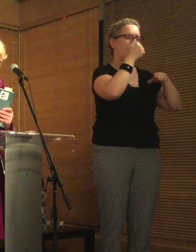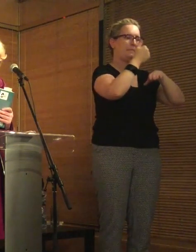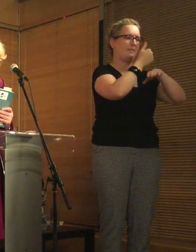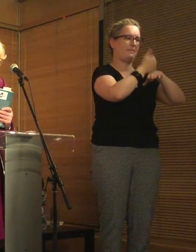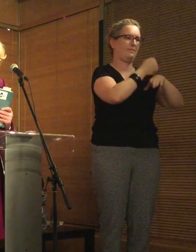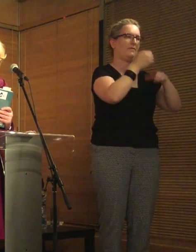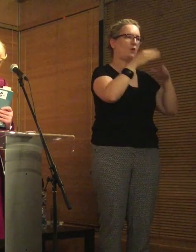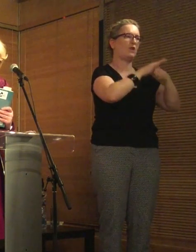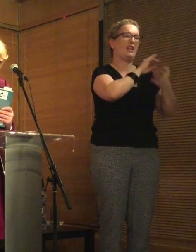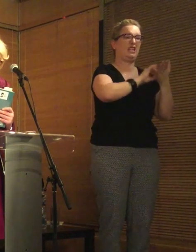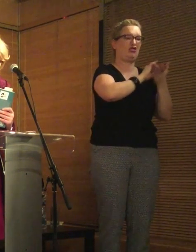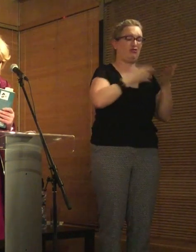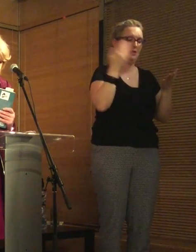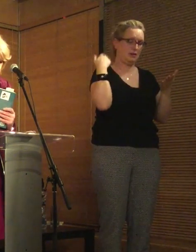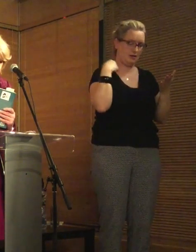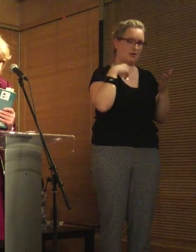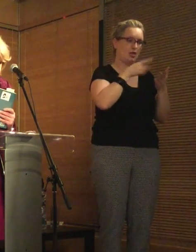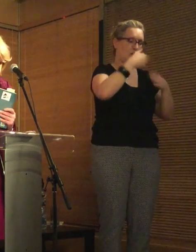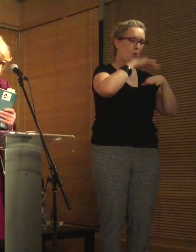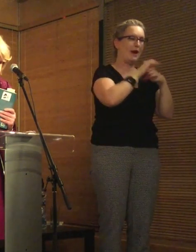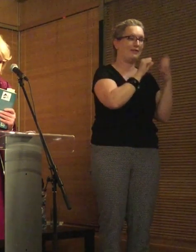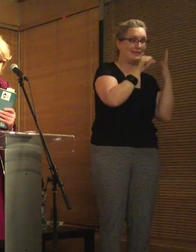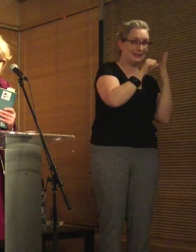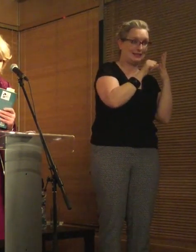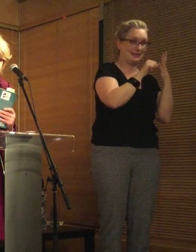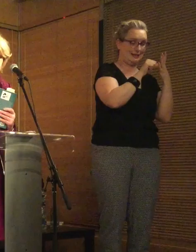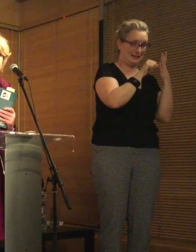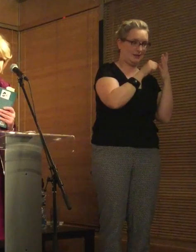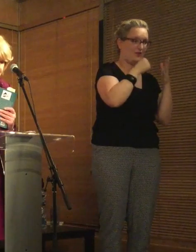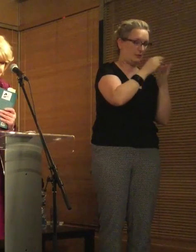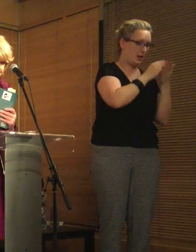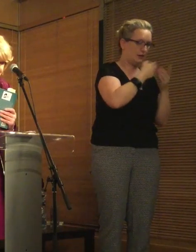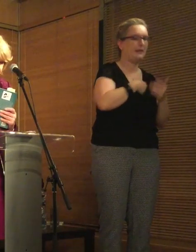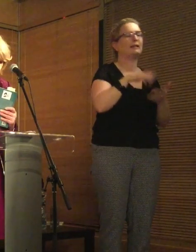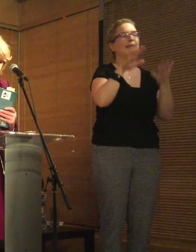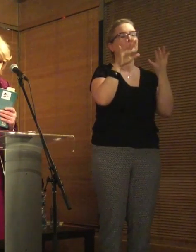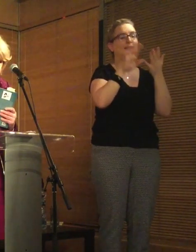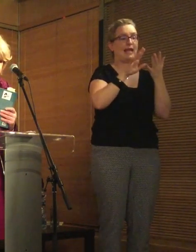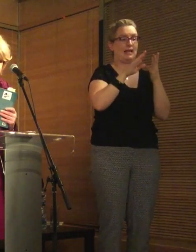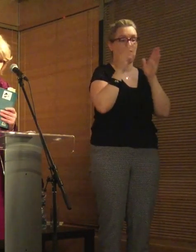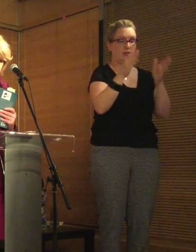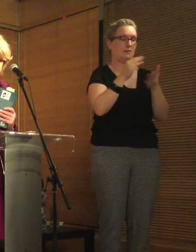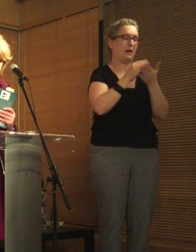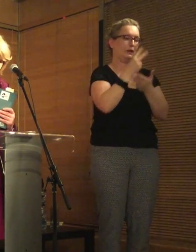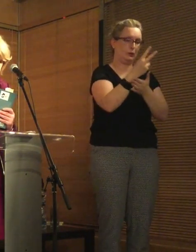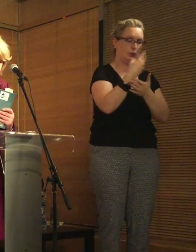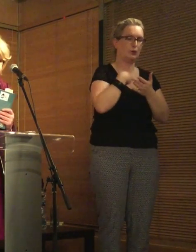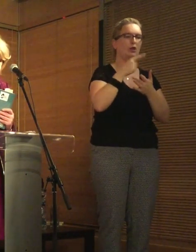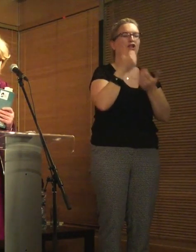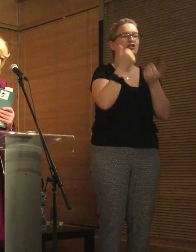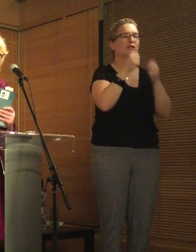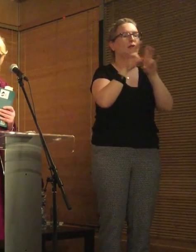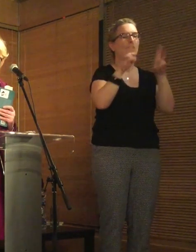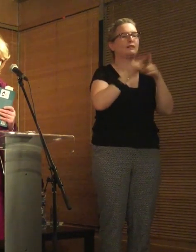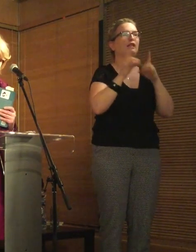is the historic context, and in which there are six essays, and then there are 10 essays on justice, equality and human